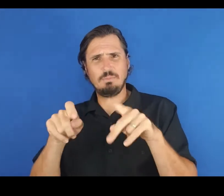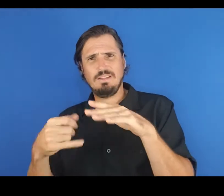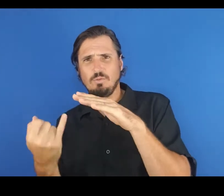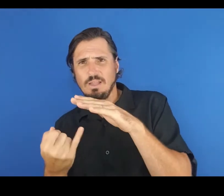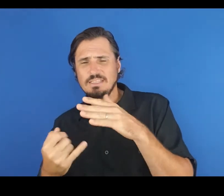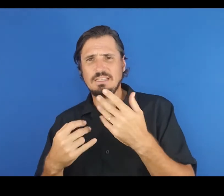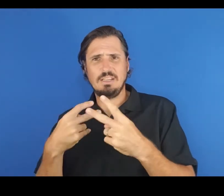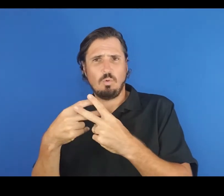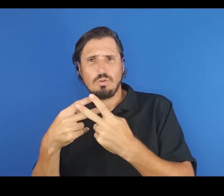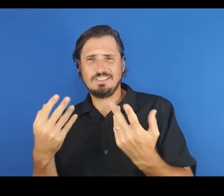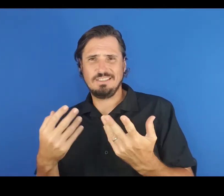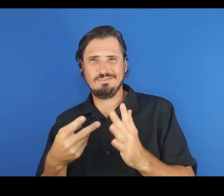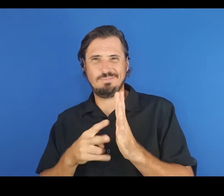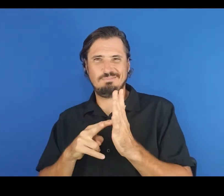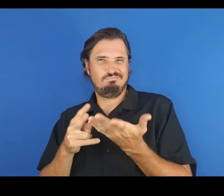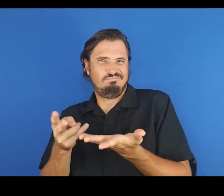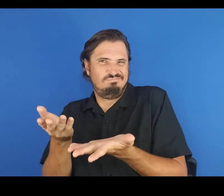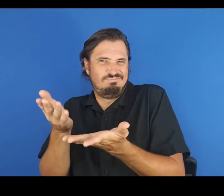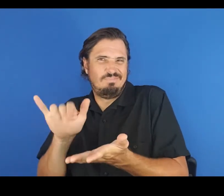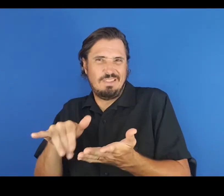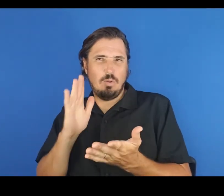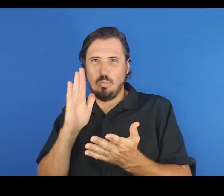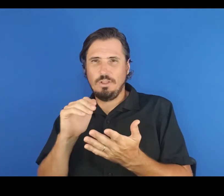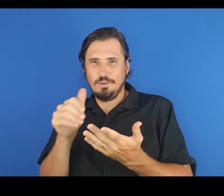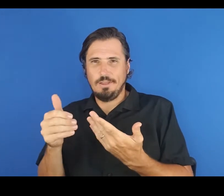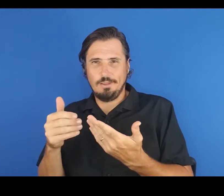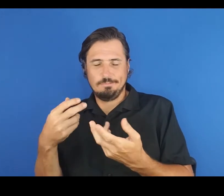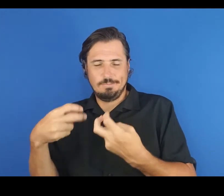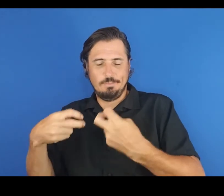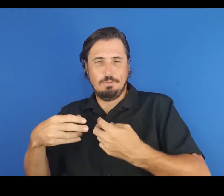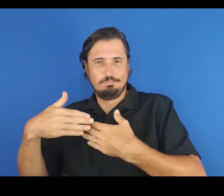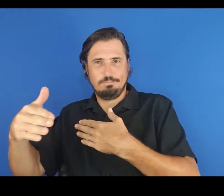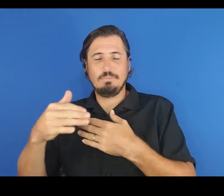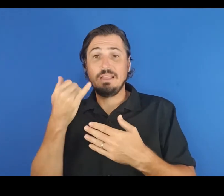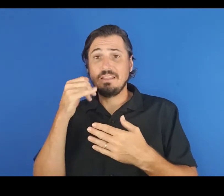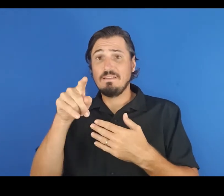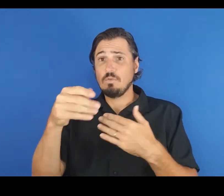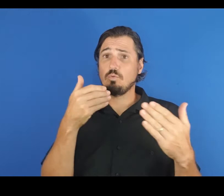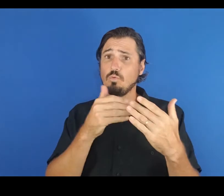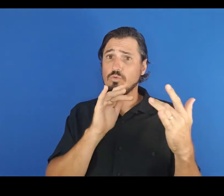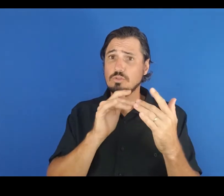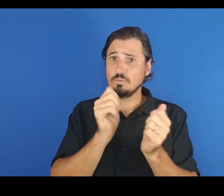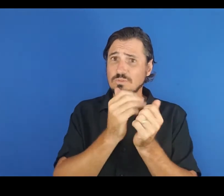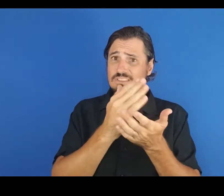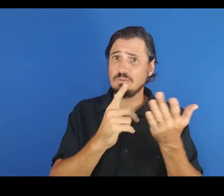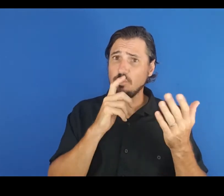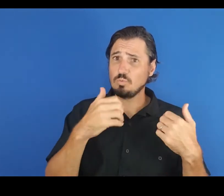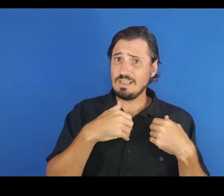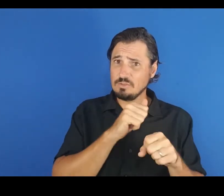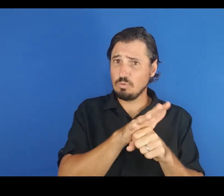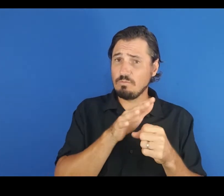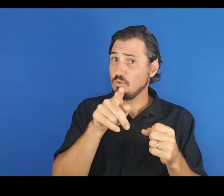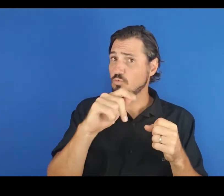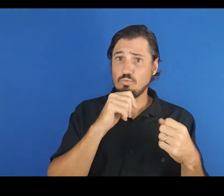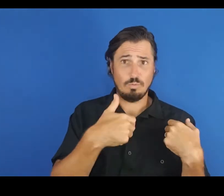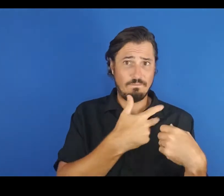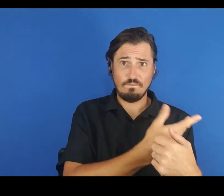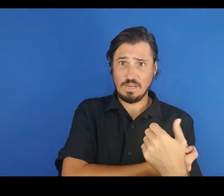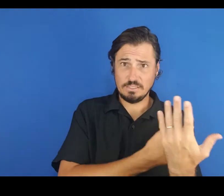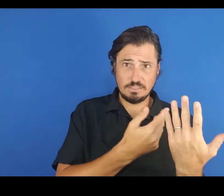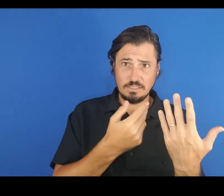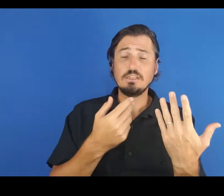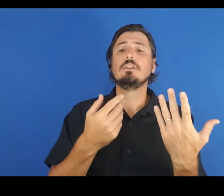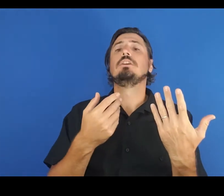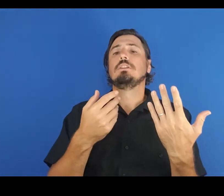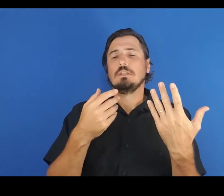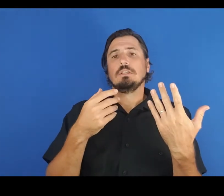and the less this will be an issue. If you're a close contact of an infected person and you are not vaccinated, you will be directed